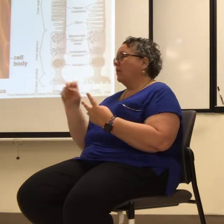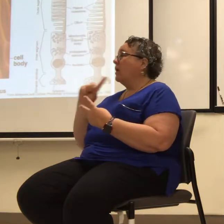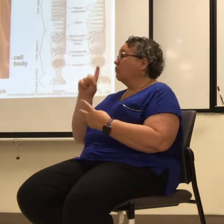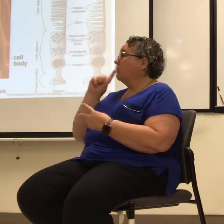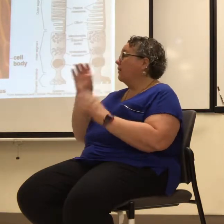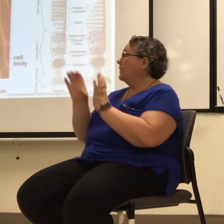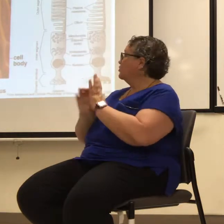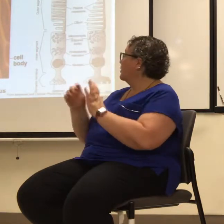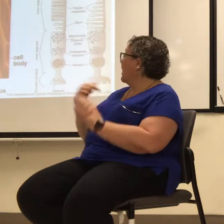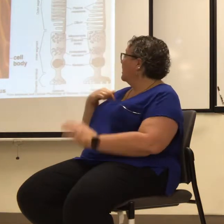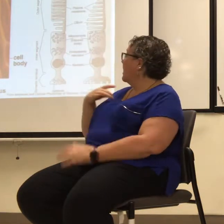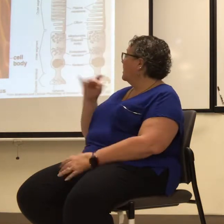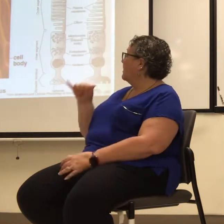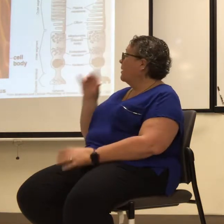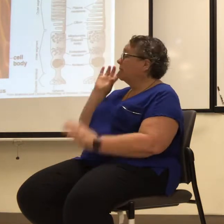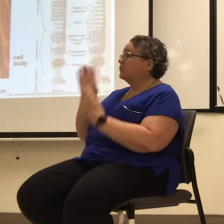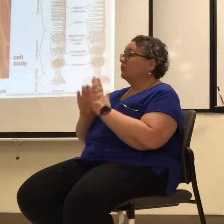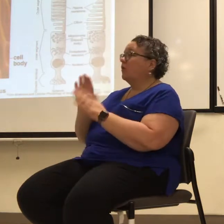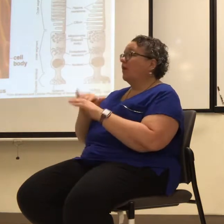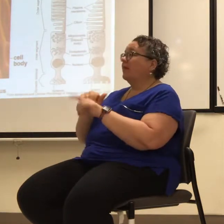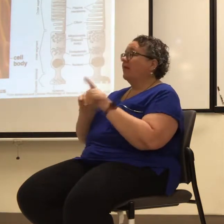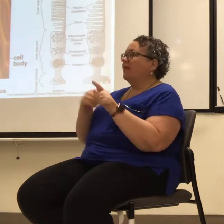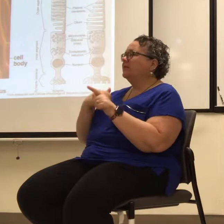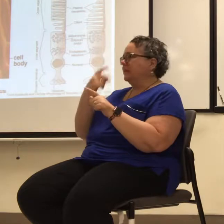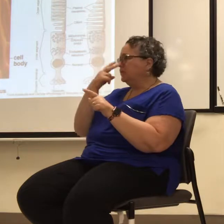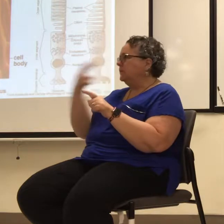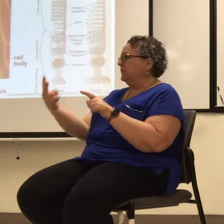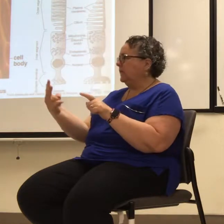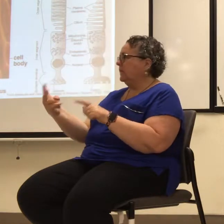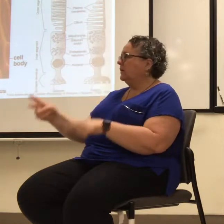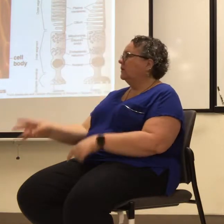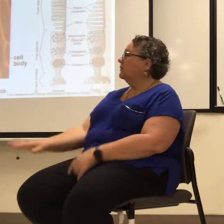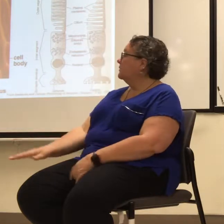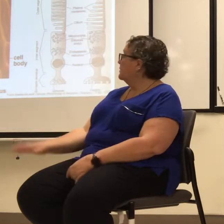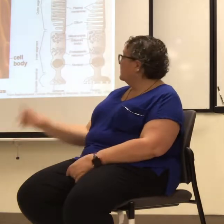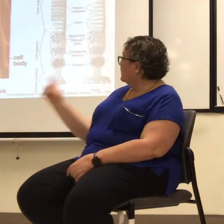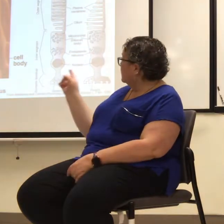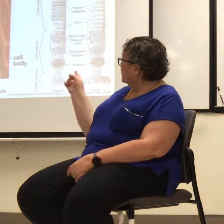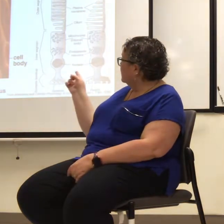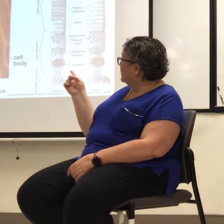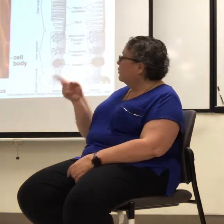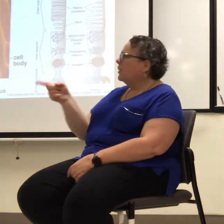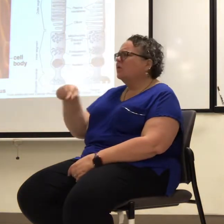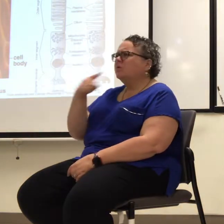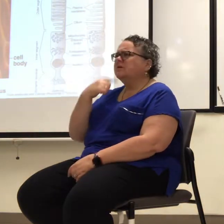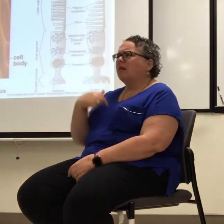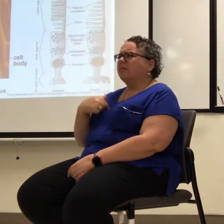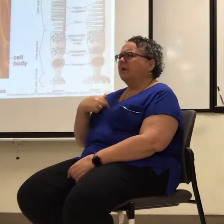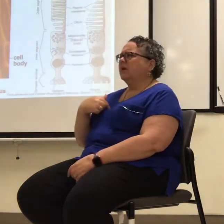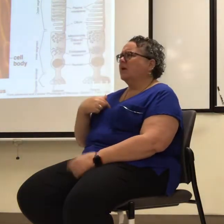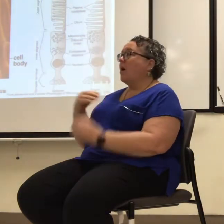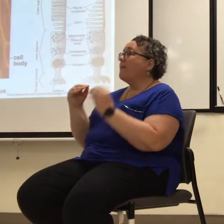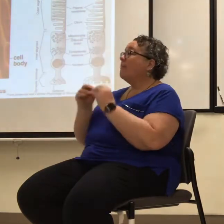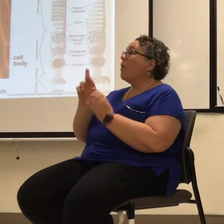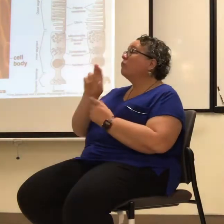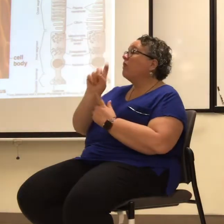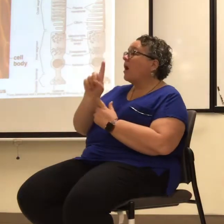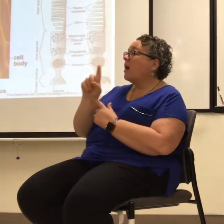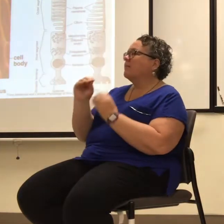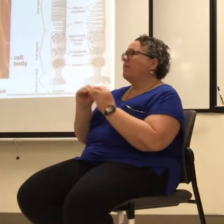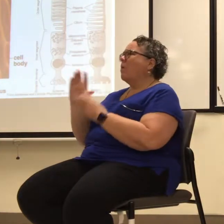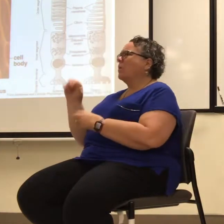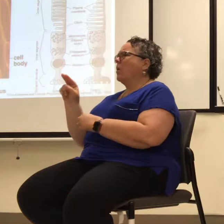I like this picture on the left because it shows, well, you tell me, are there more rods or